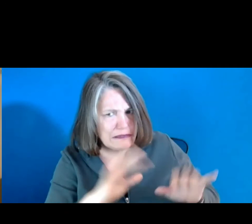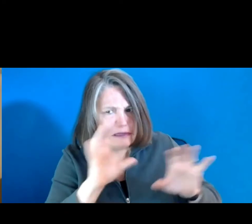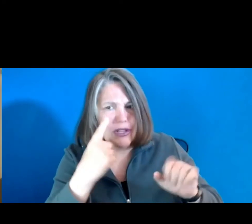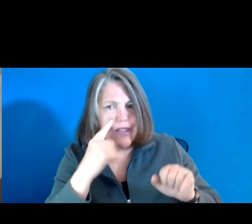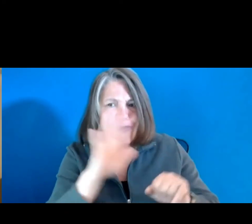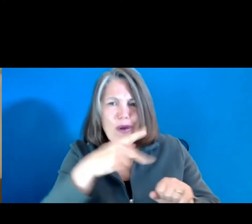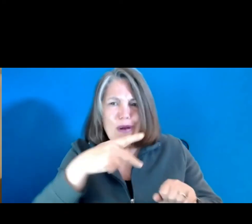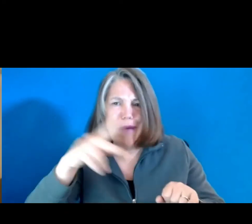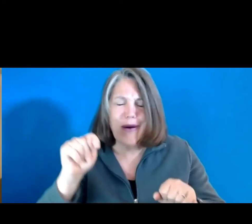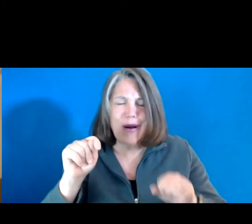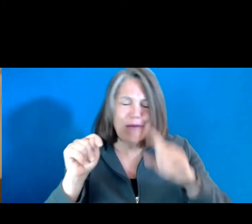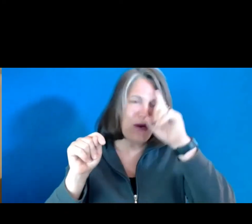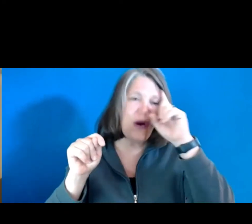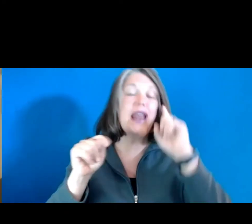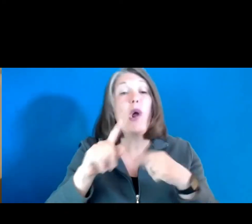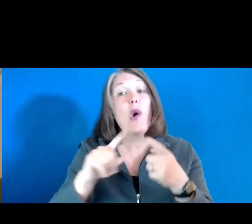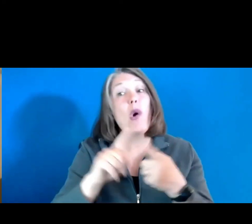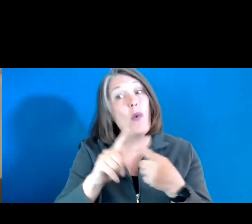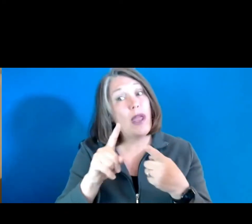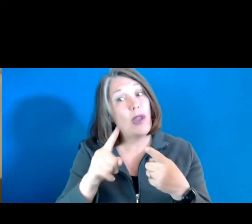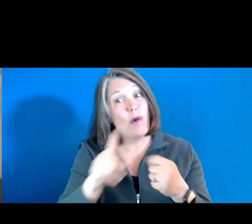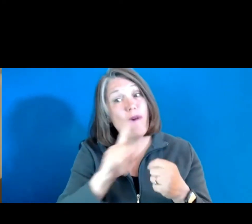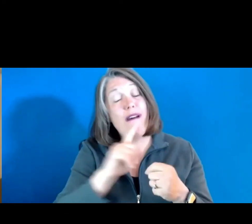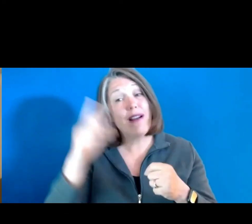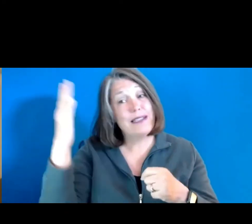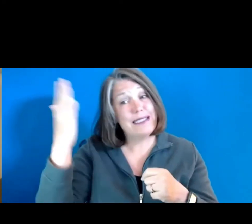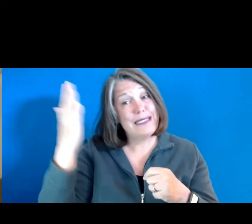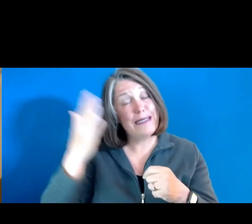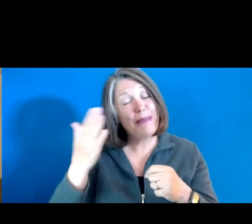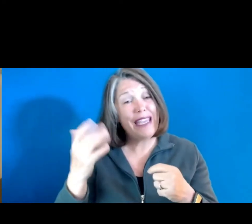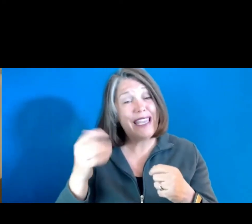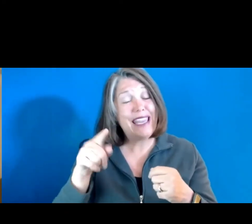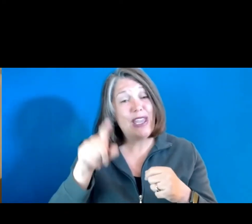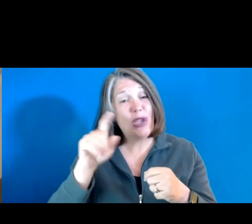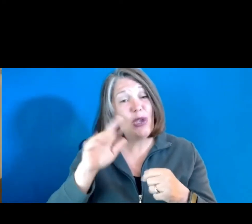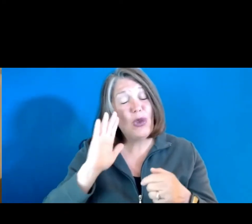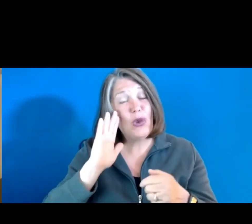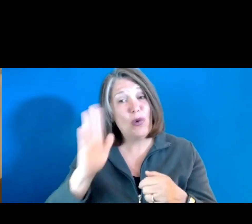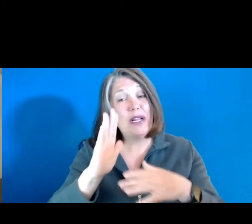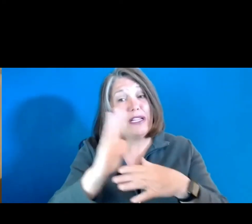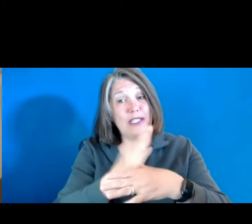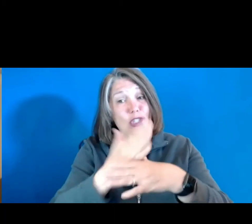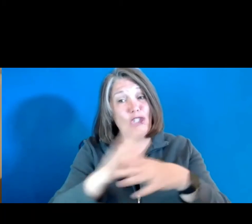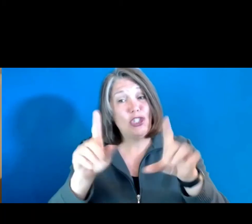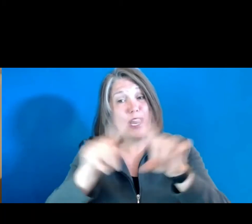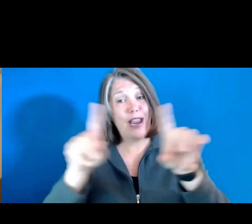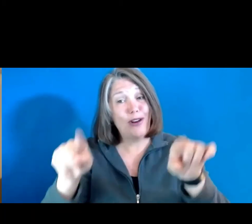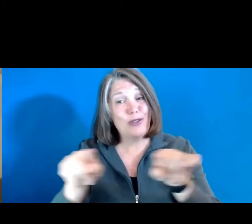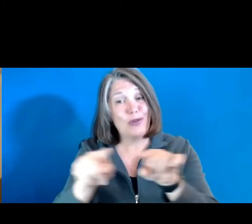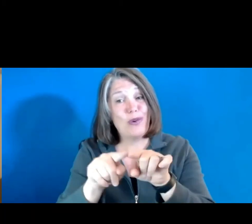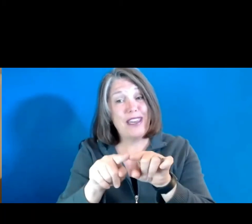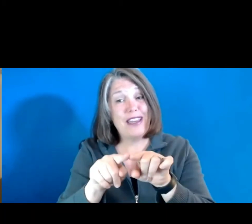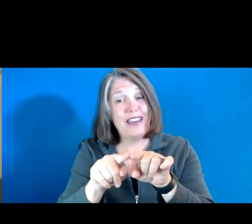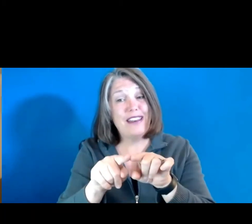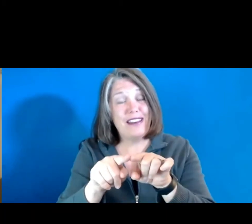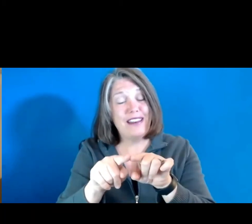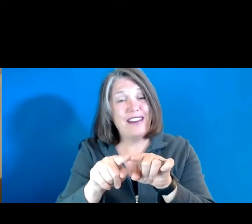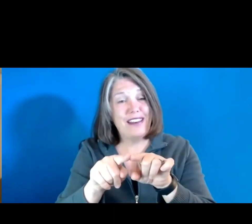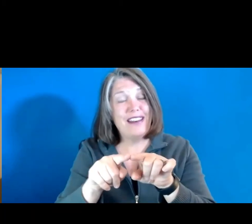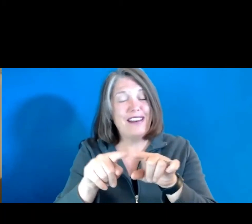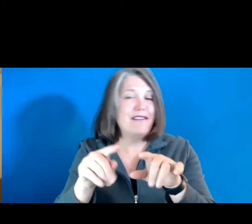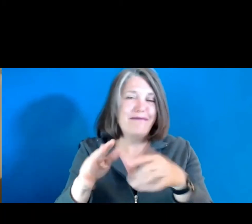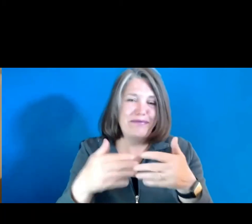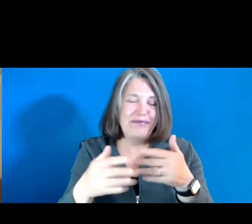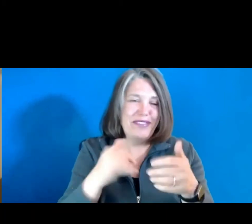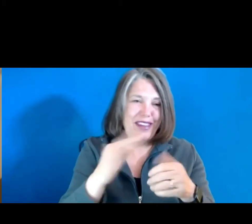presentation. When you are speaking, you will do share screen in the, whether you